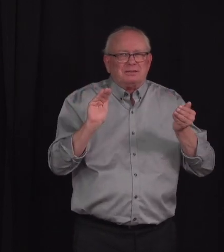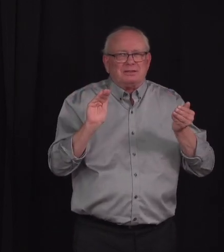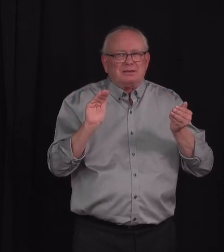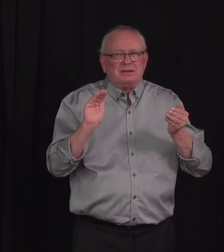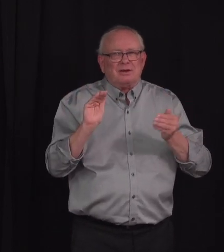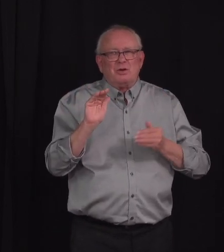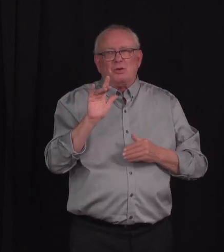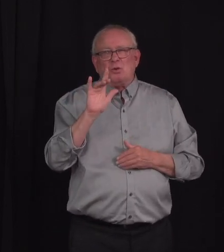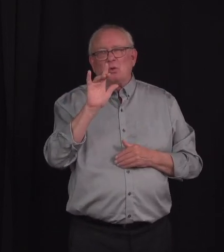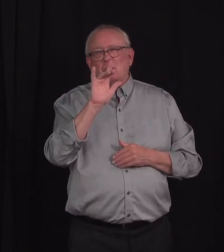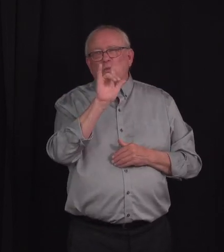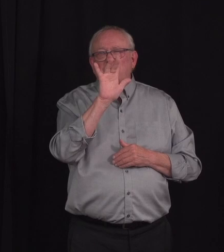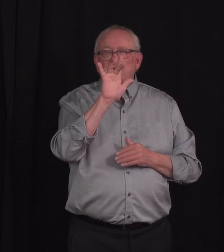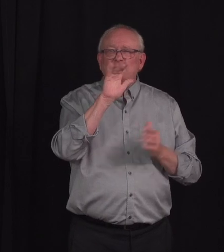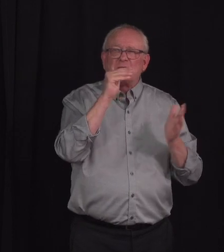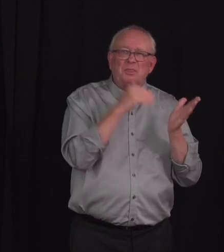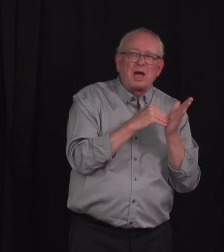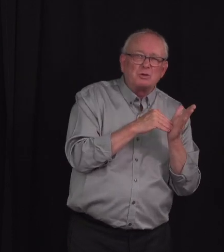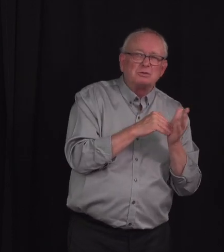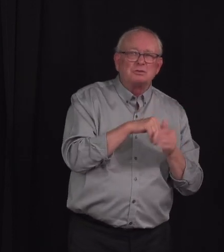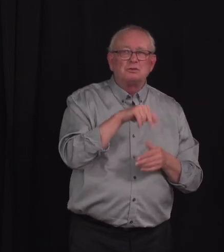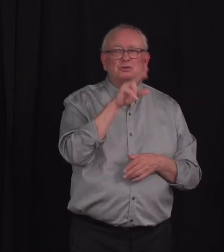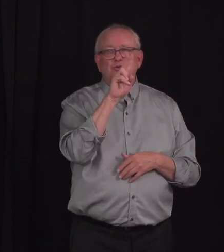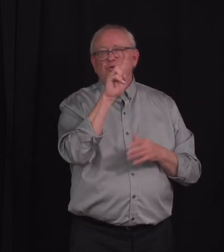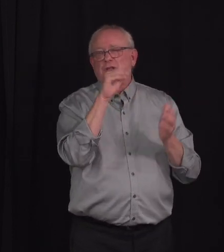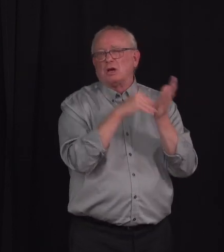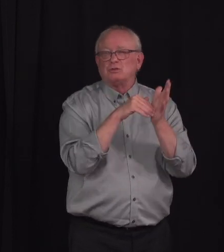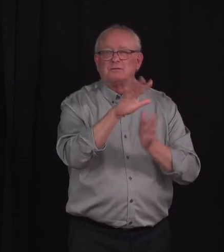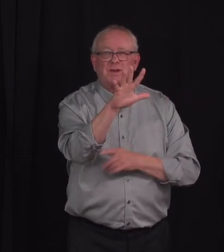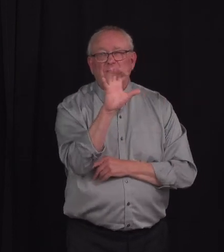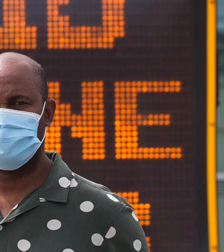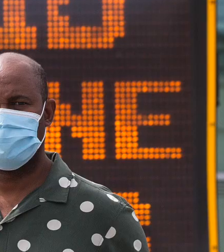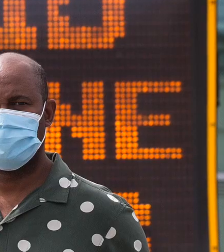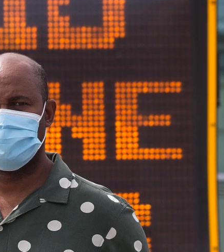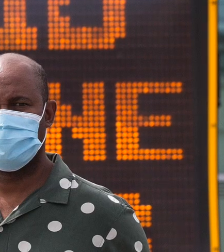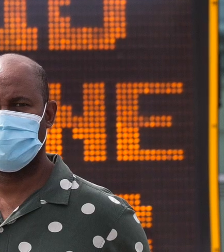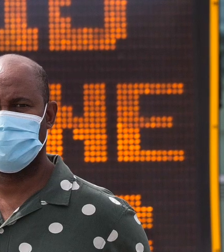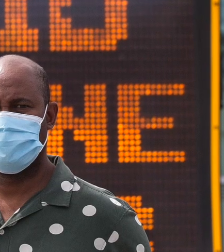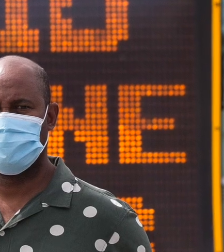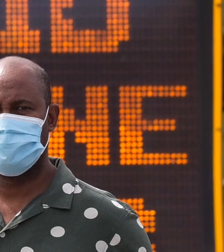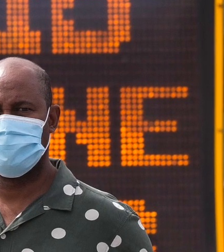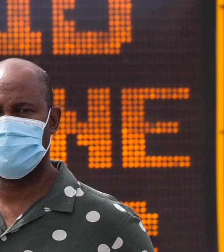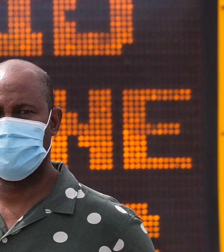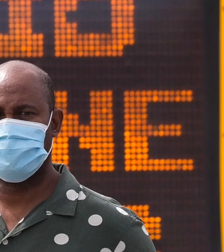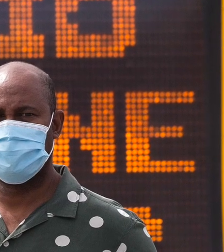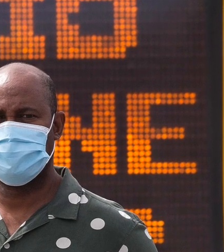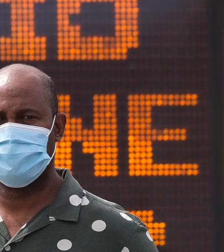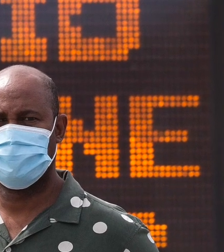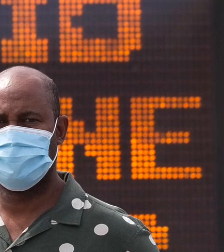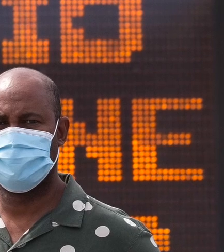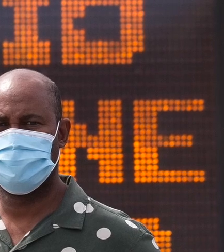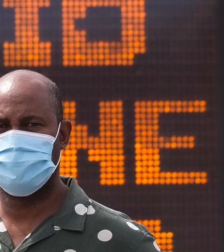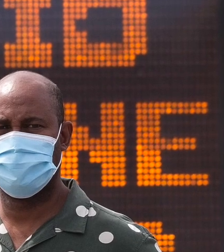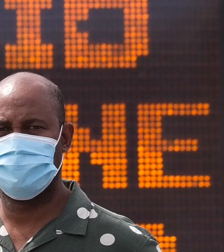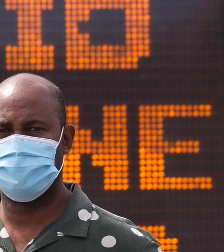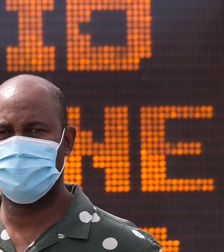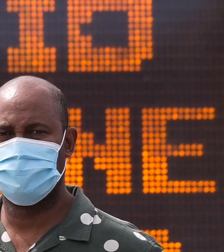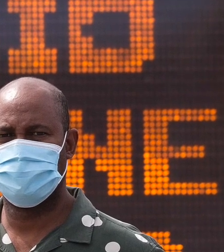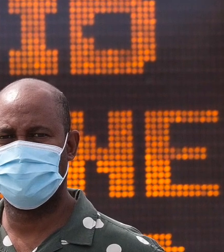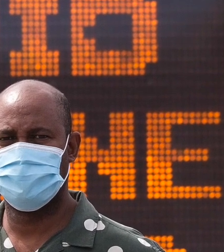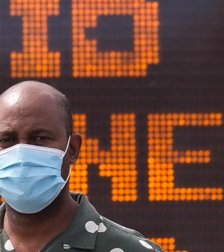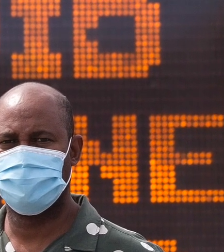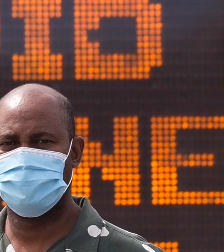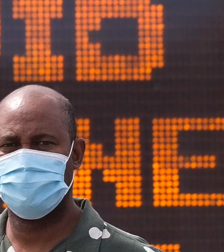25,000, 2,500 cases a day. So it's really we have to take that into context as